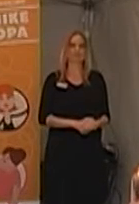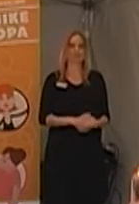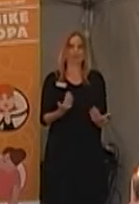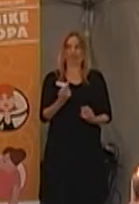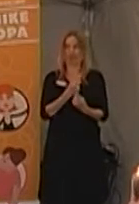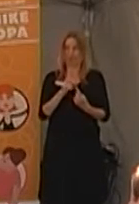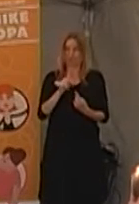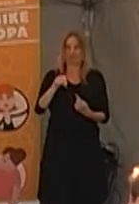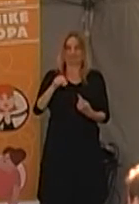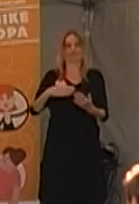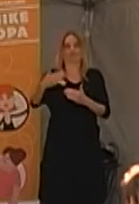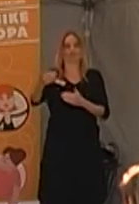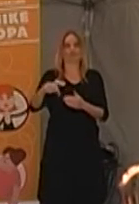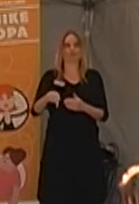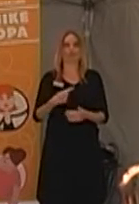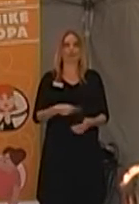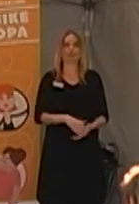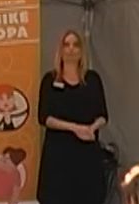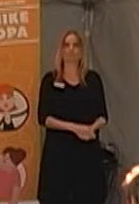discussing right now.